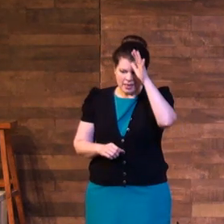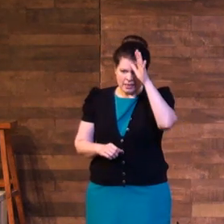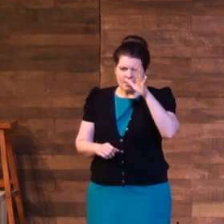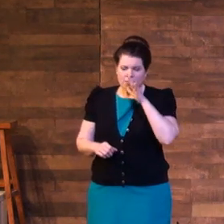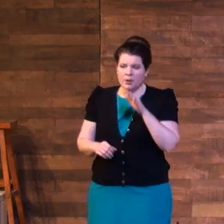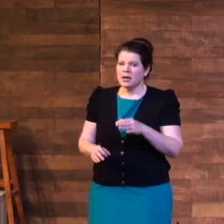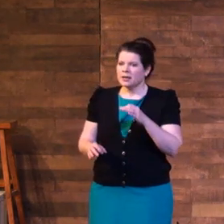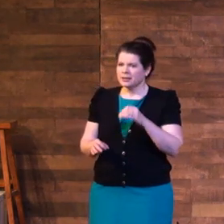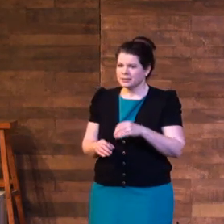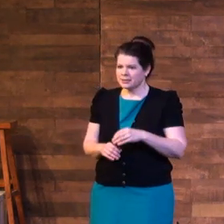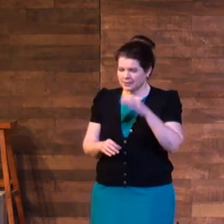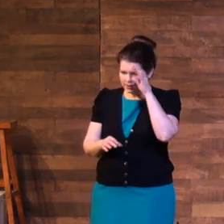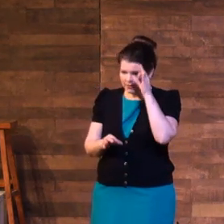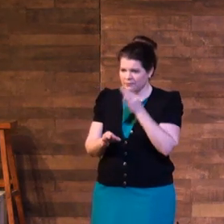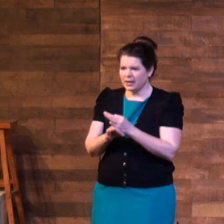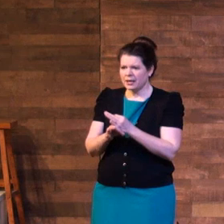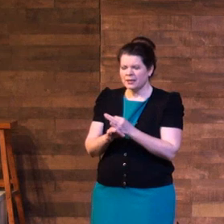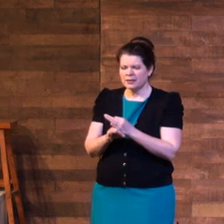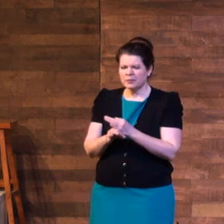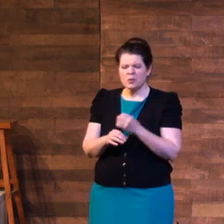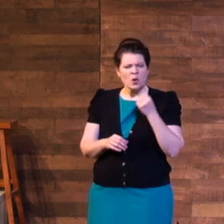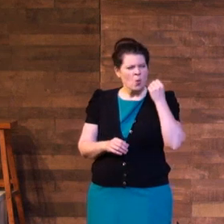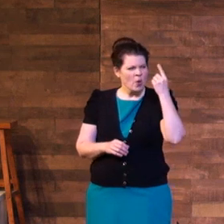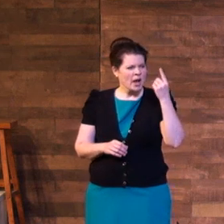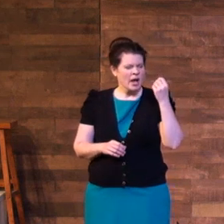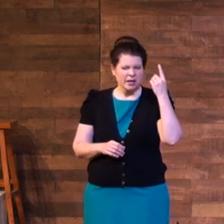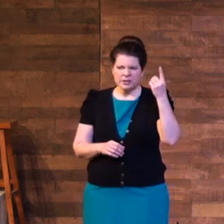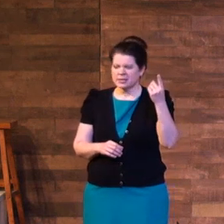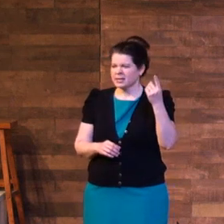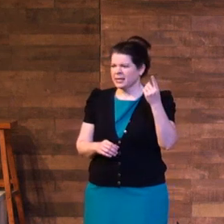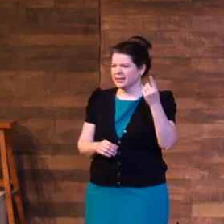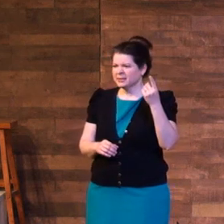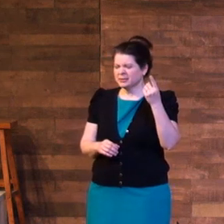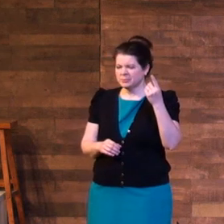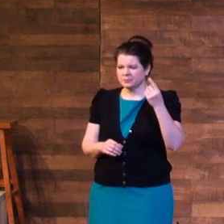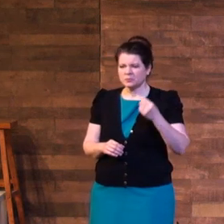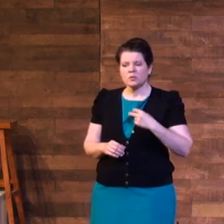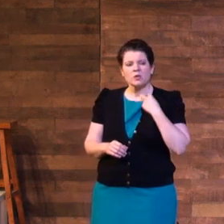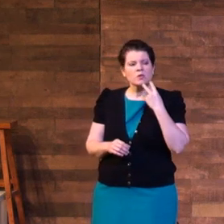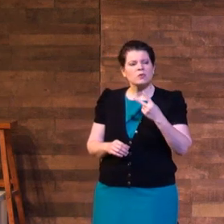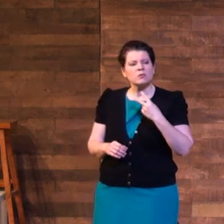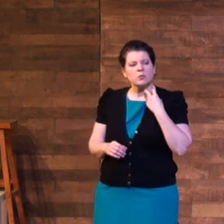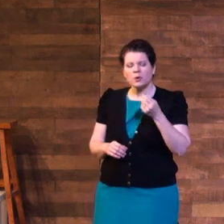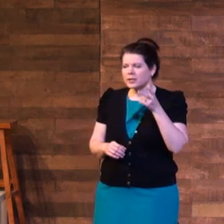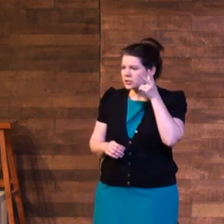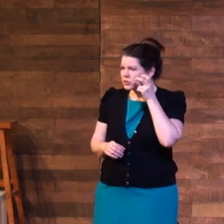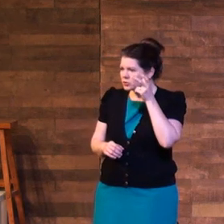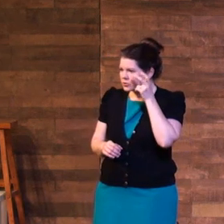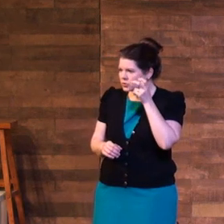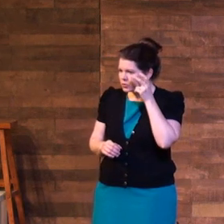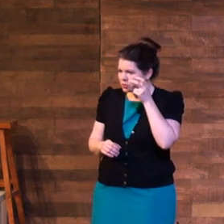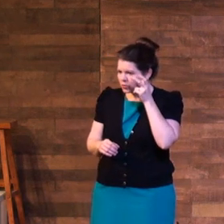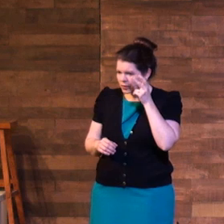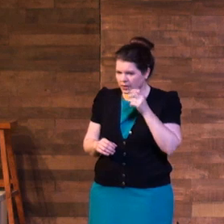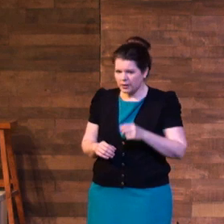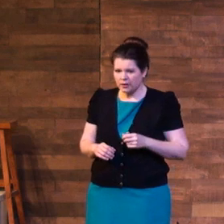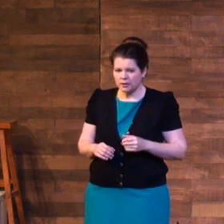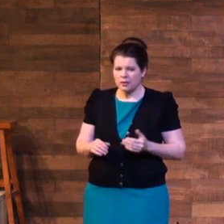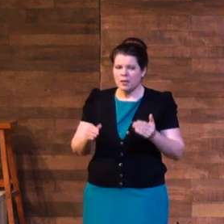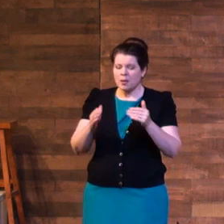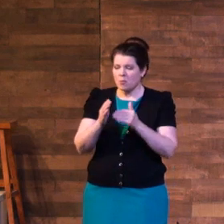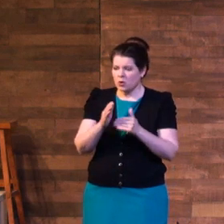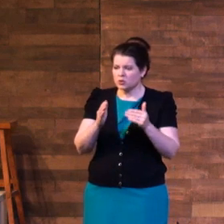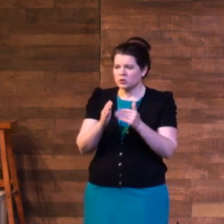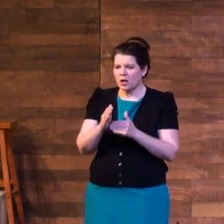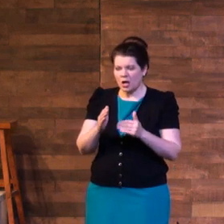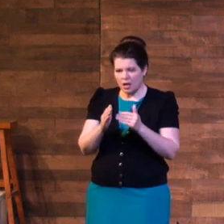like this. Because the voice you hear most often is the voice you'll hear most clearly throughout your